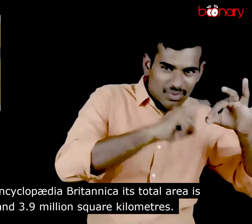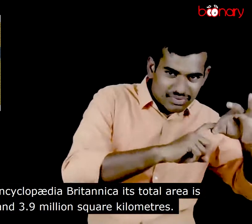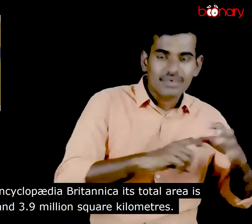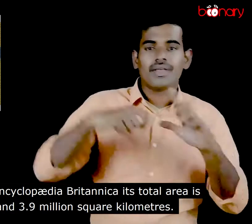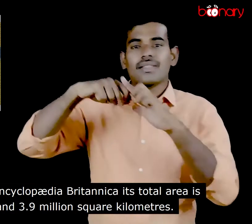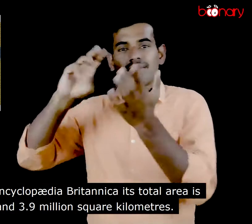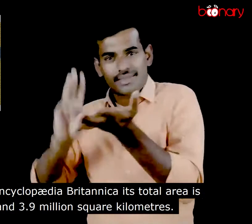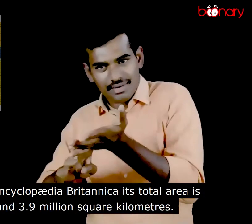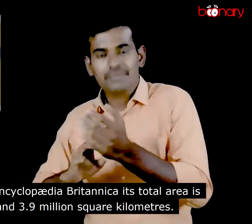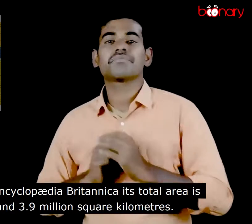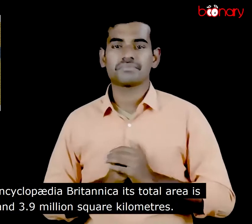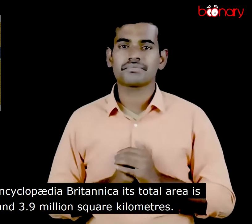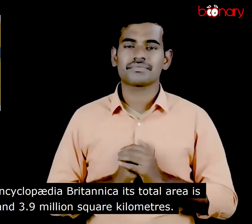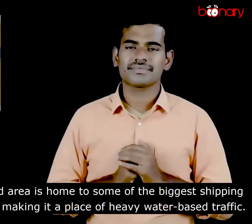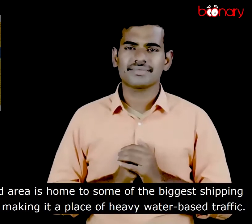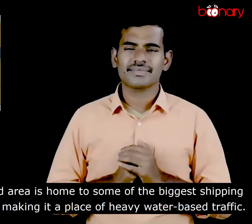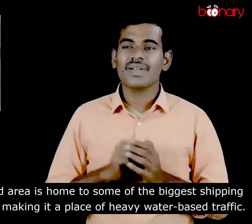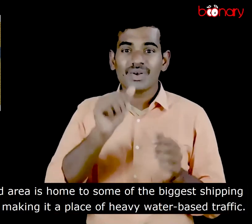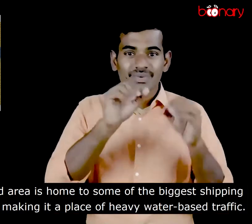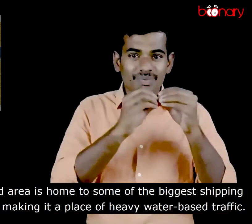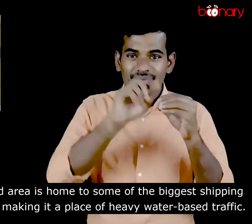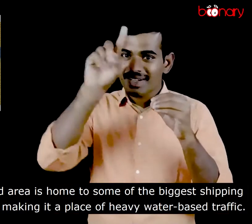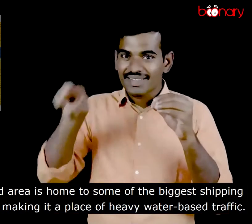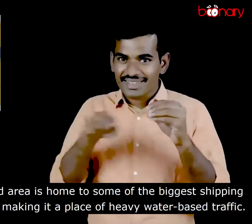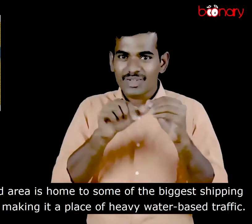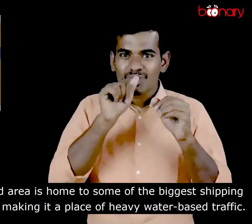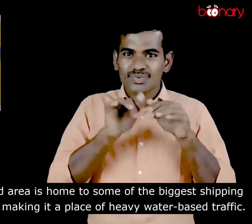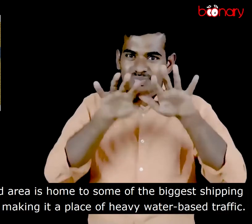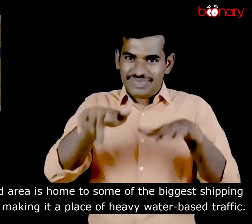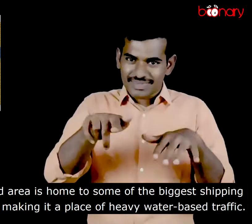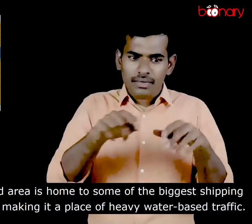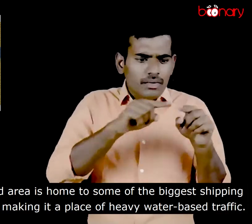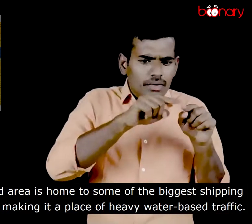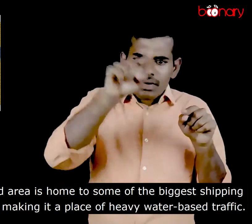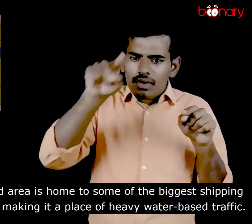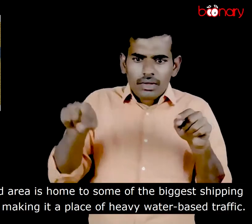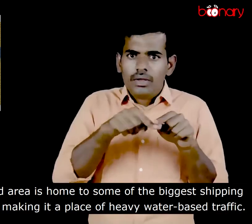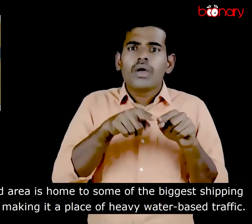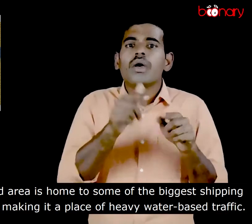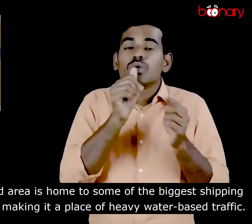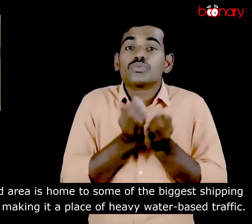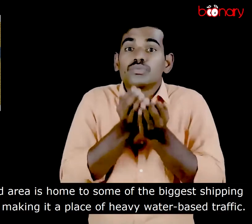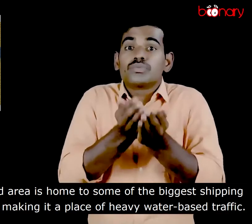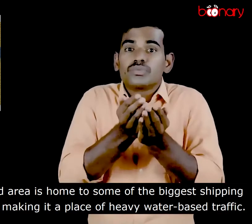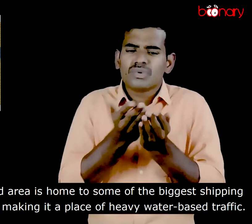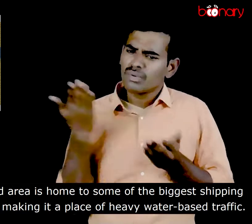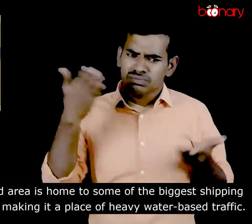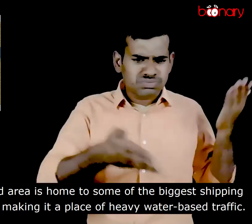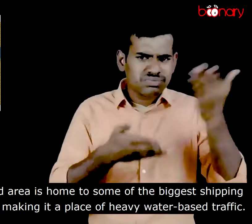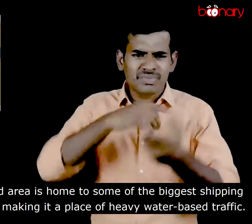kilometers. The triangle-shaped area is home to some of the biggest shipping routes in the world, making it a place